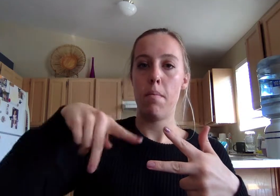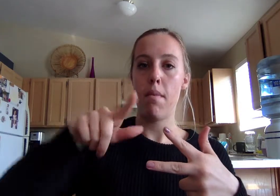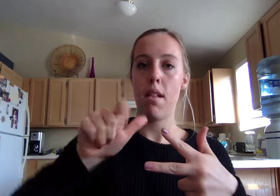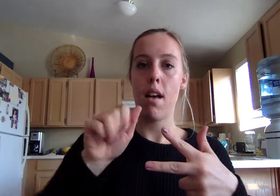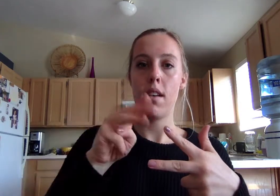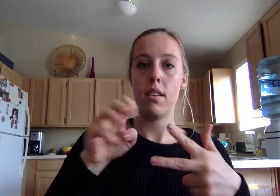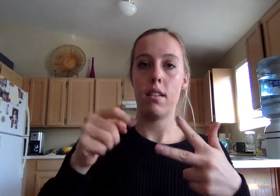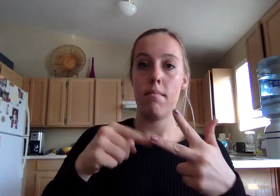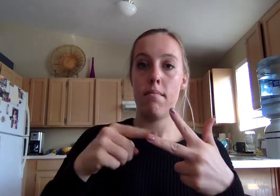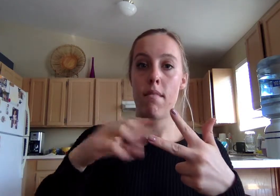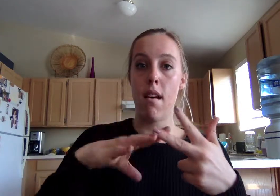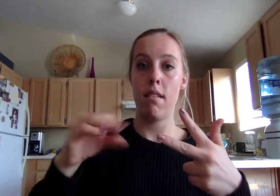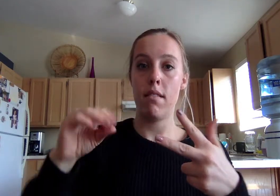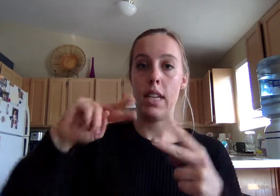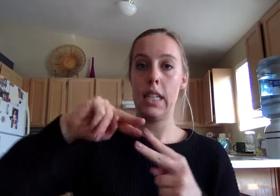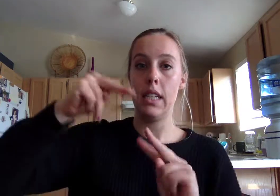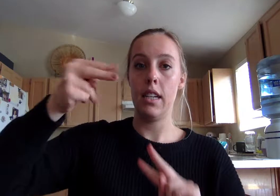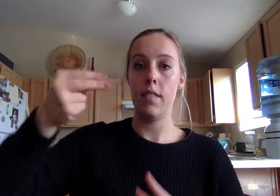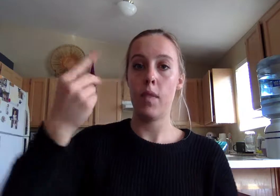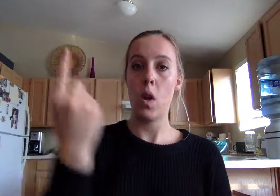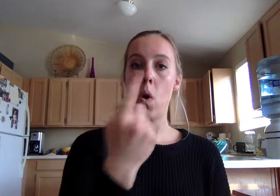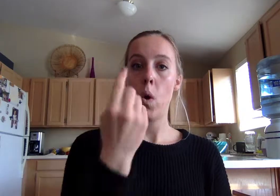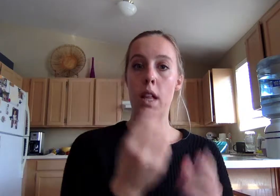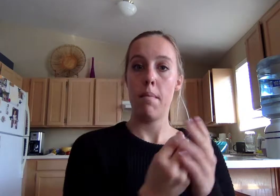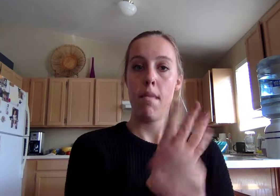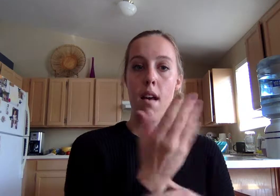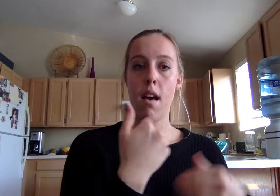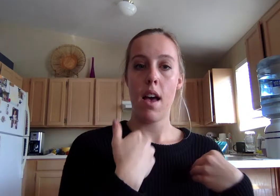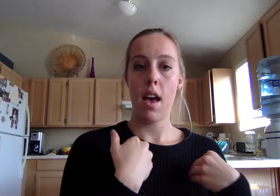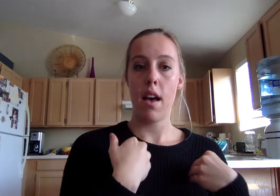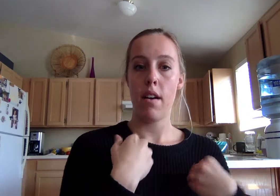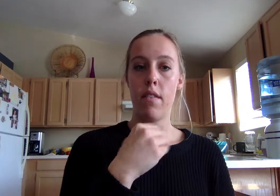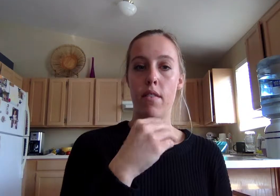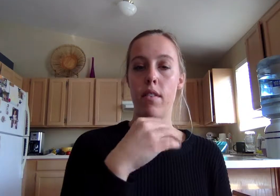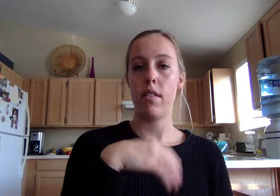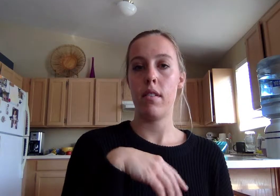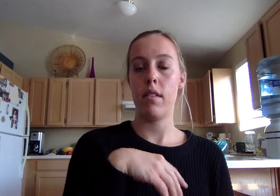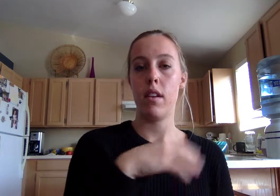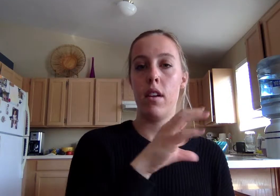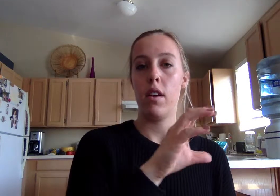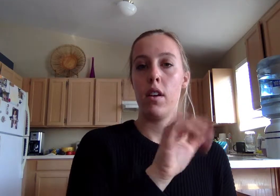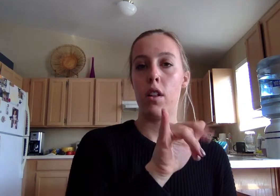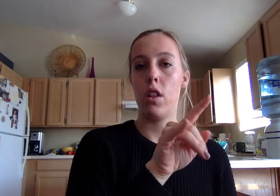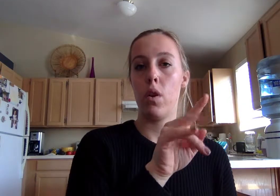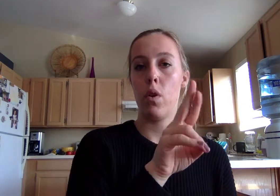And even though only plant cells have chloroplasts, both plant and animal cells have mitochondria.